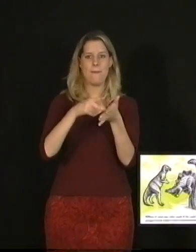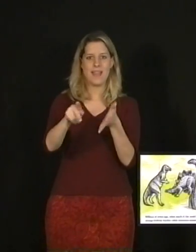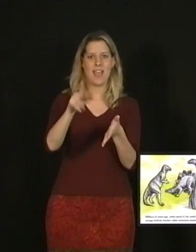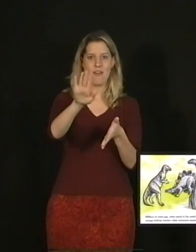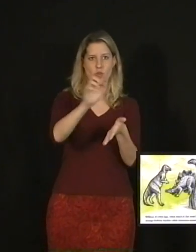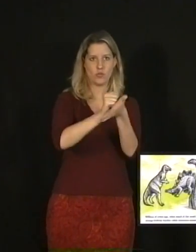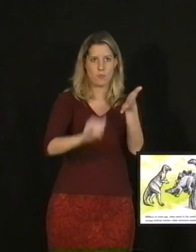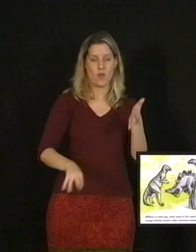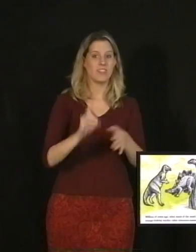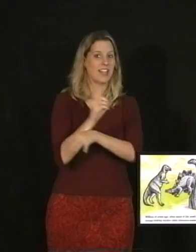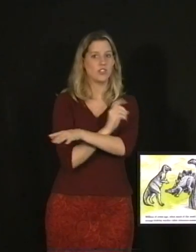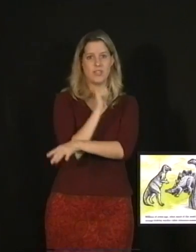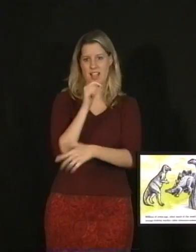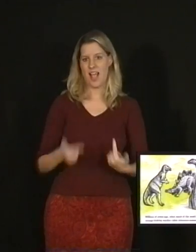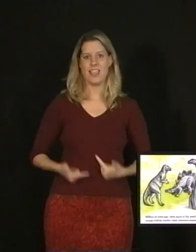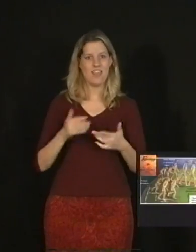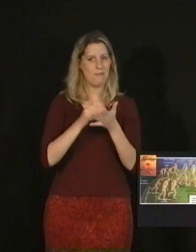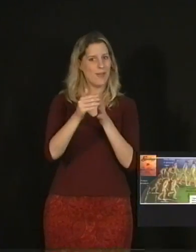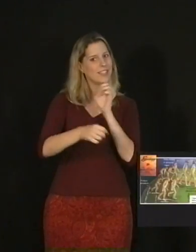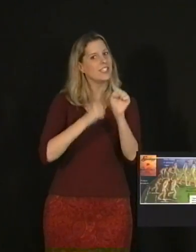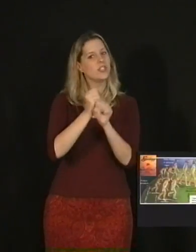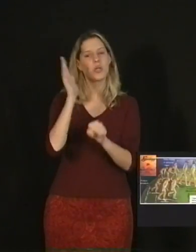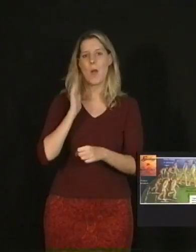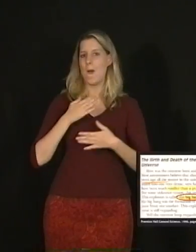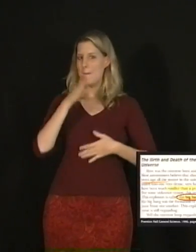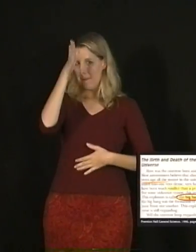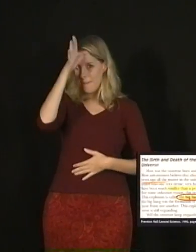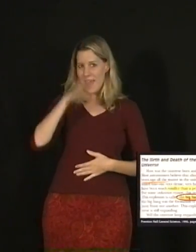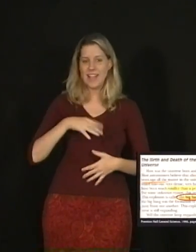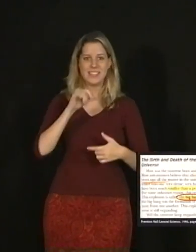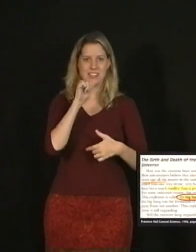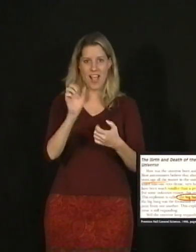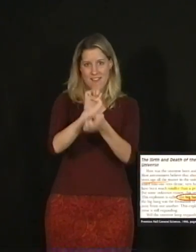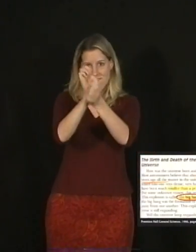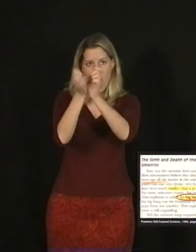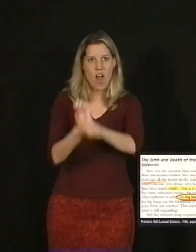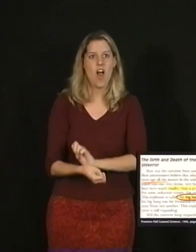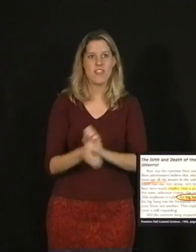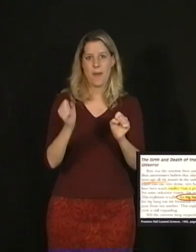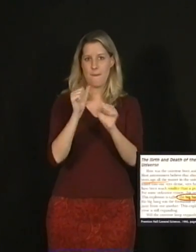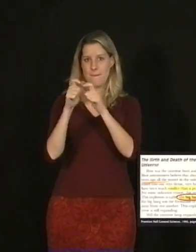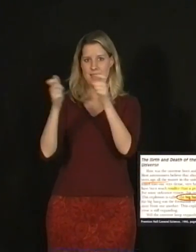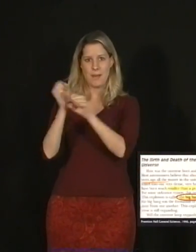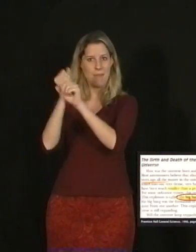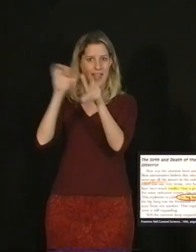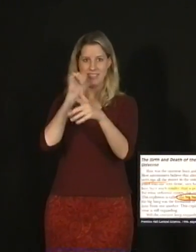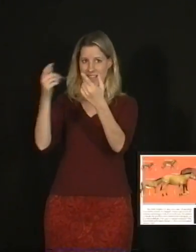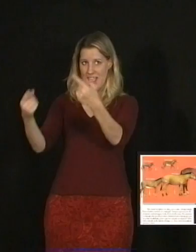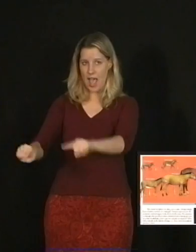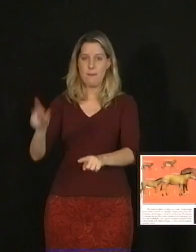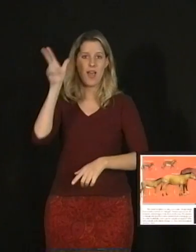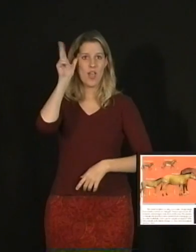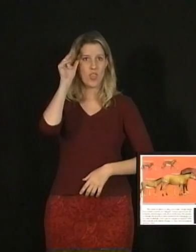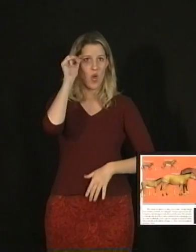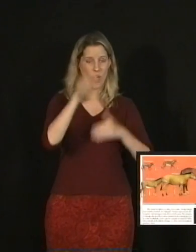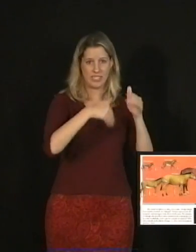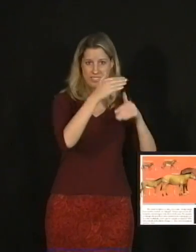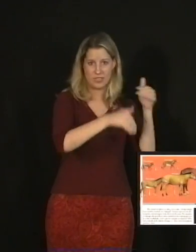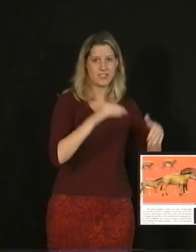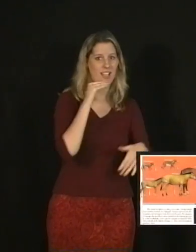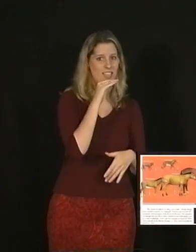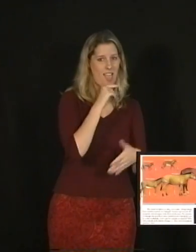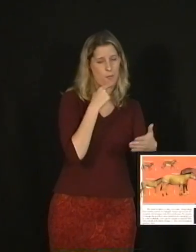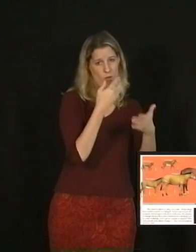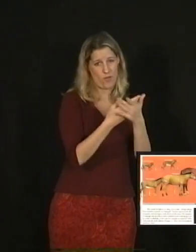Dinosaurs did not live millions of years ago. Man did not evolve from animals or cavemen. The Big Bang is a big dud. It didn't happen. The horse series in your textbooks is a